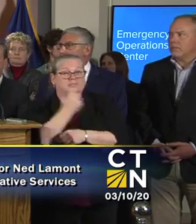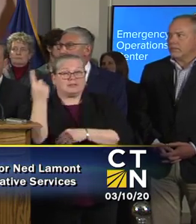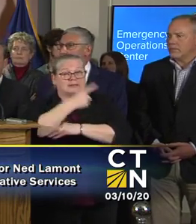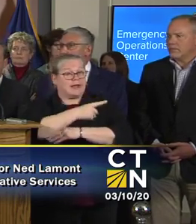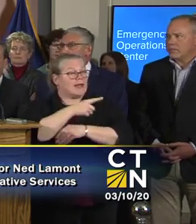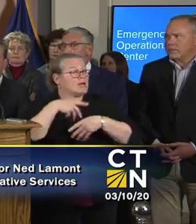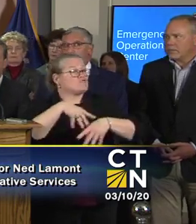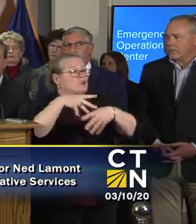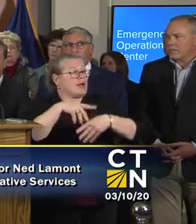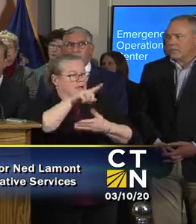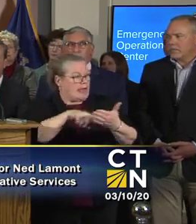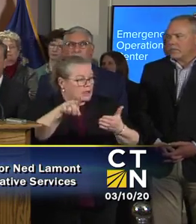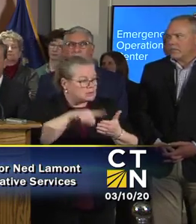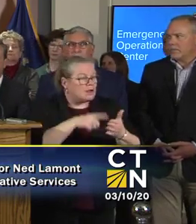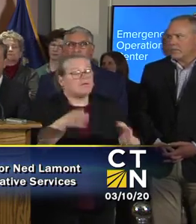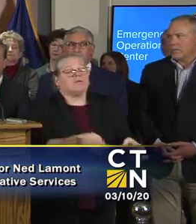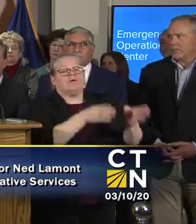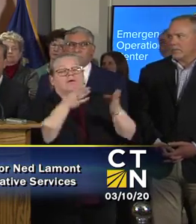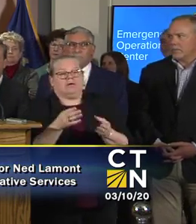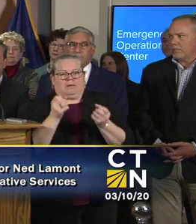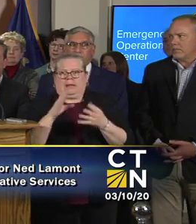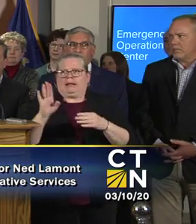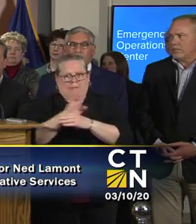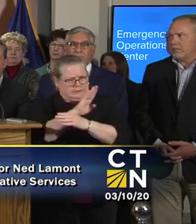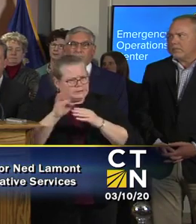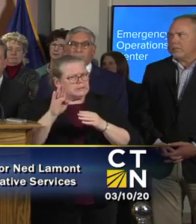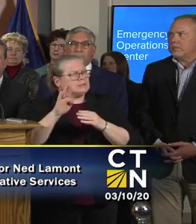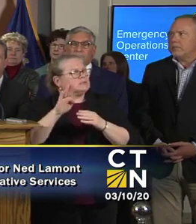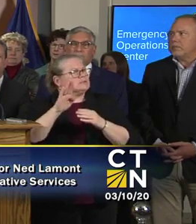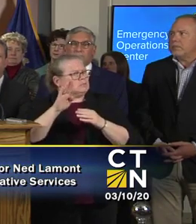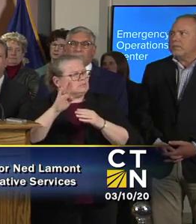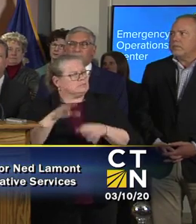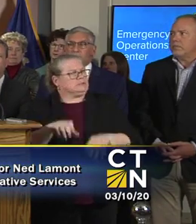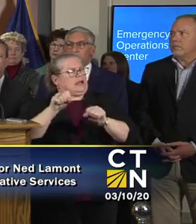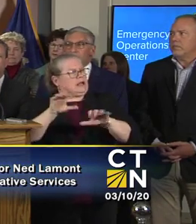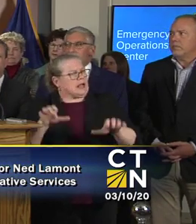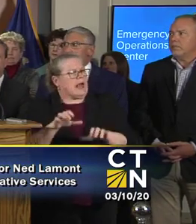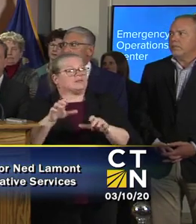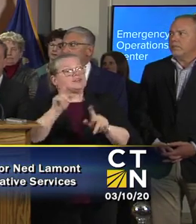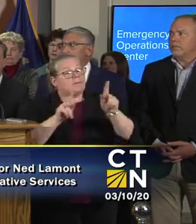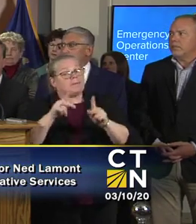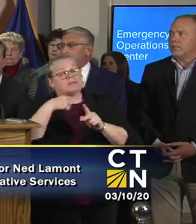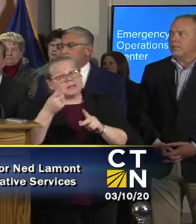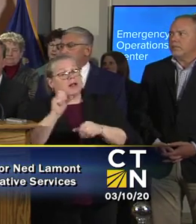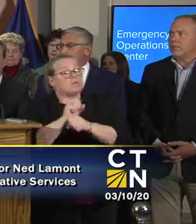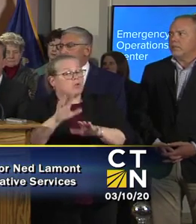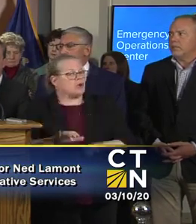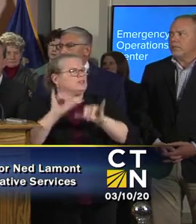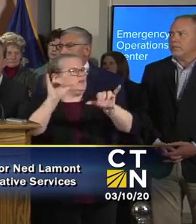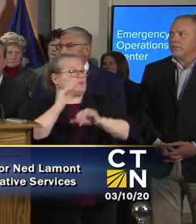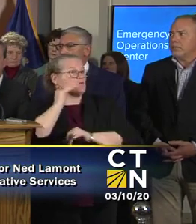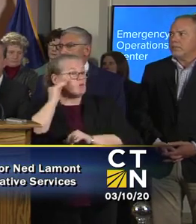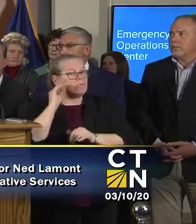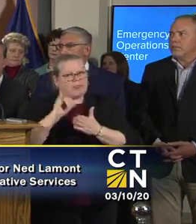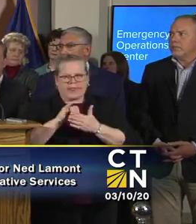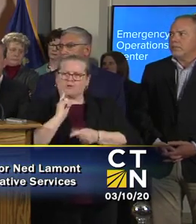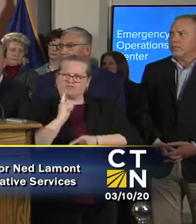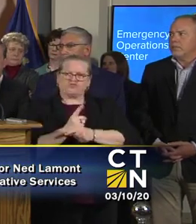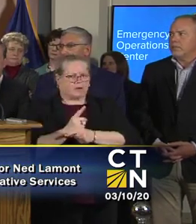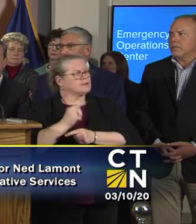employers taking similar actions. And so these are all the right things that we should be doing now from a public health